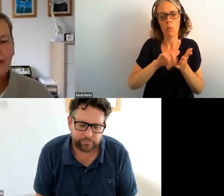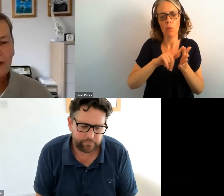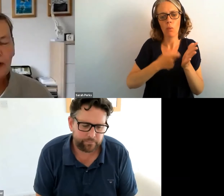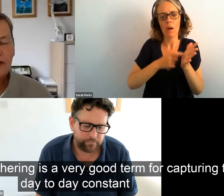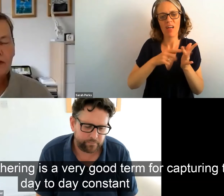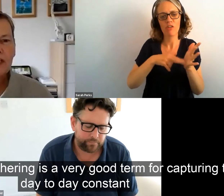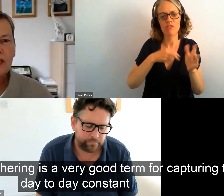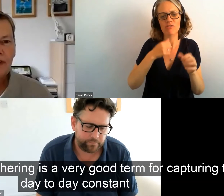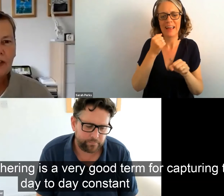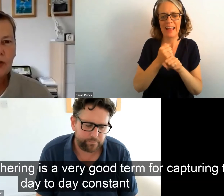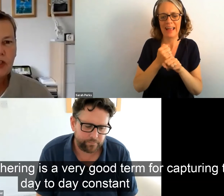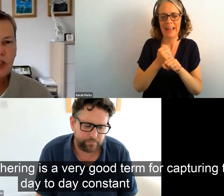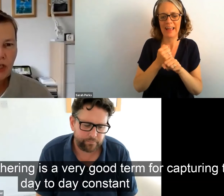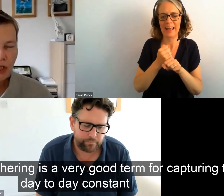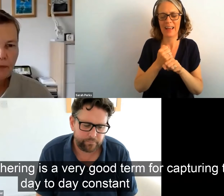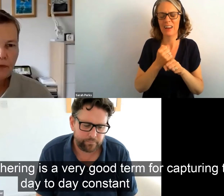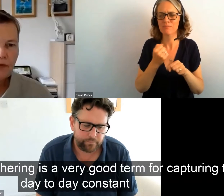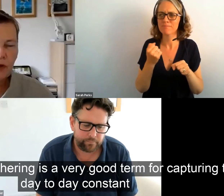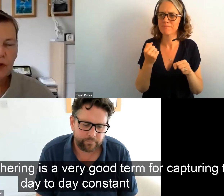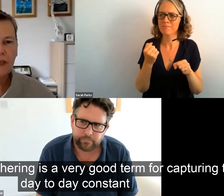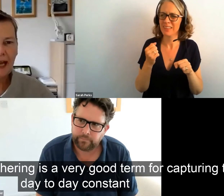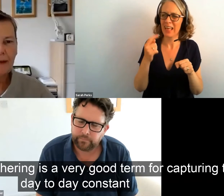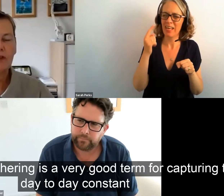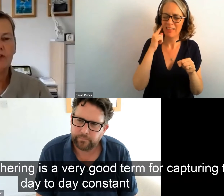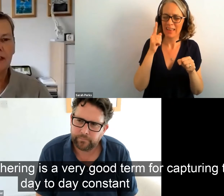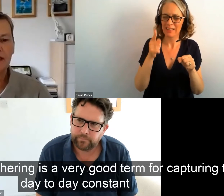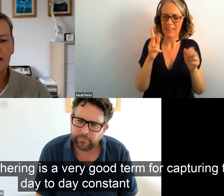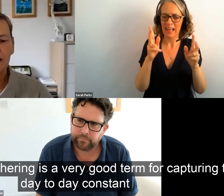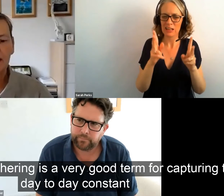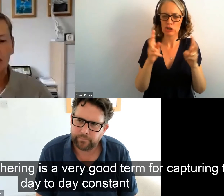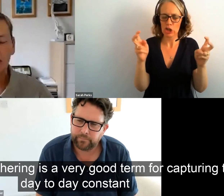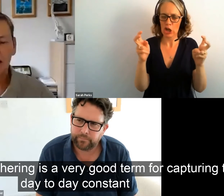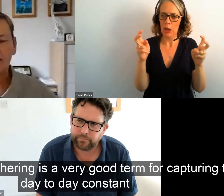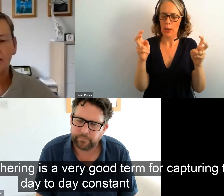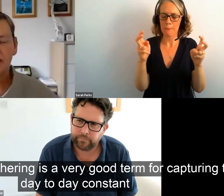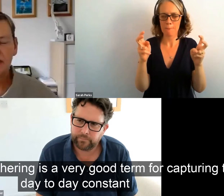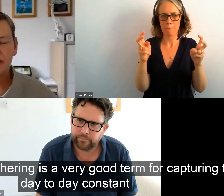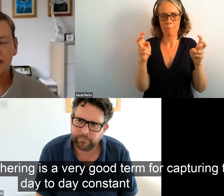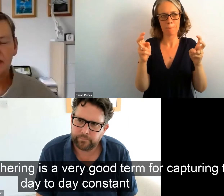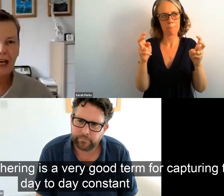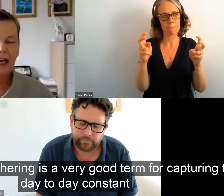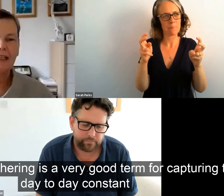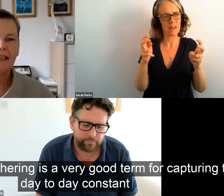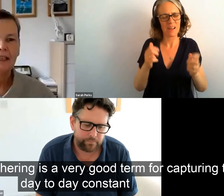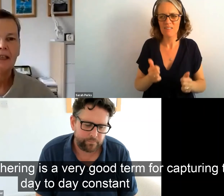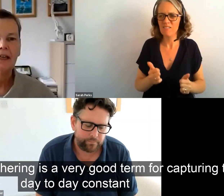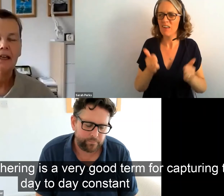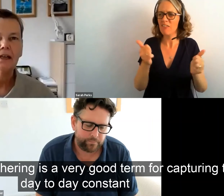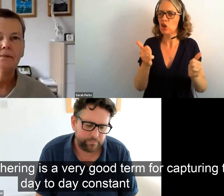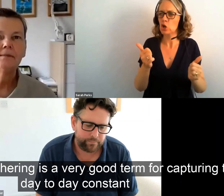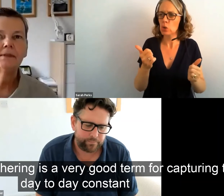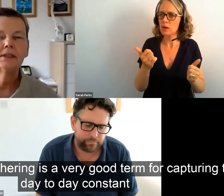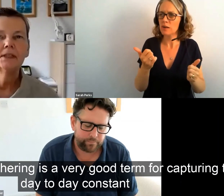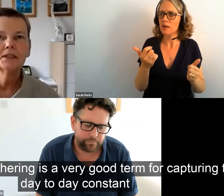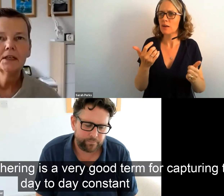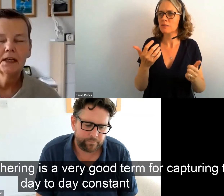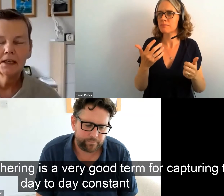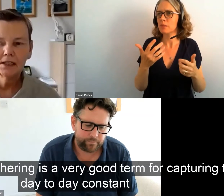And what I think weathering is a very good term for capturing the day-to-day